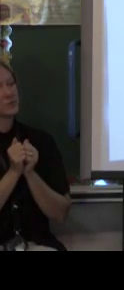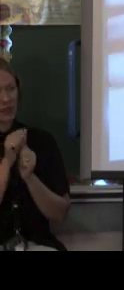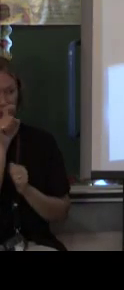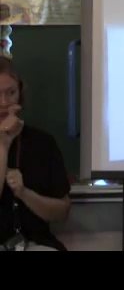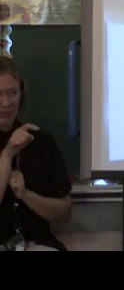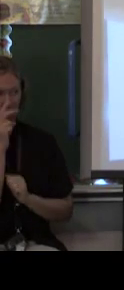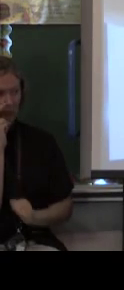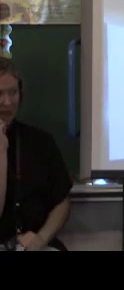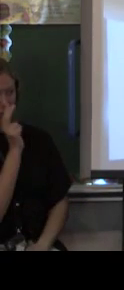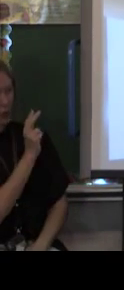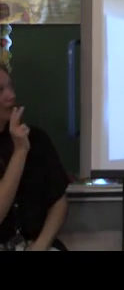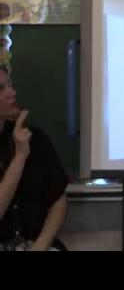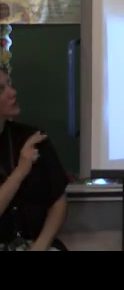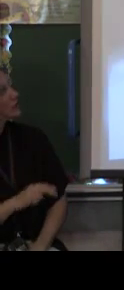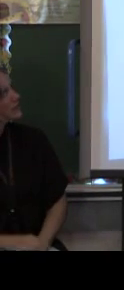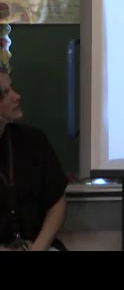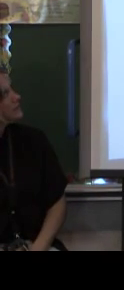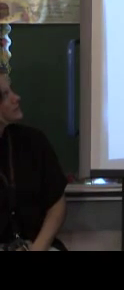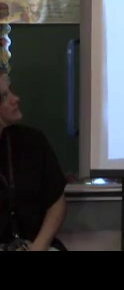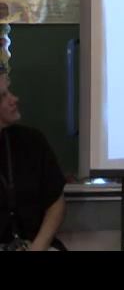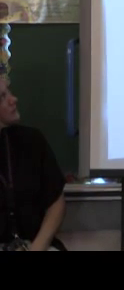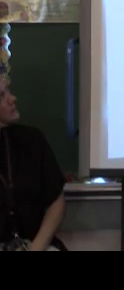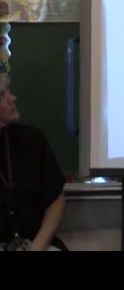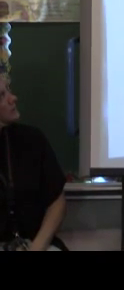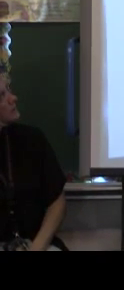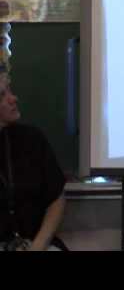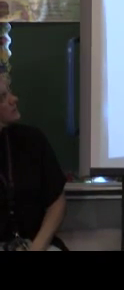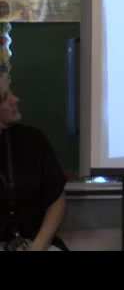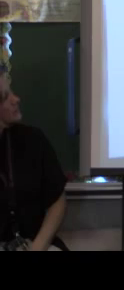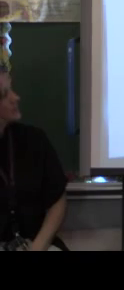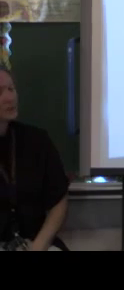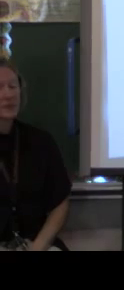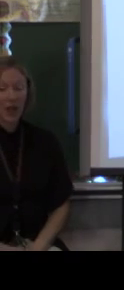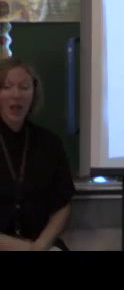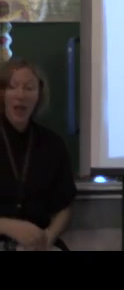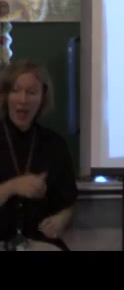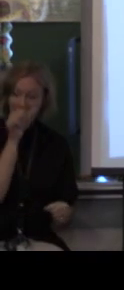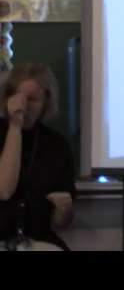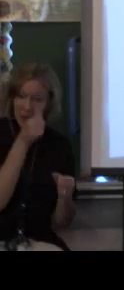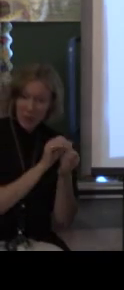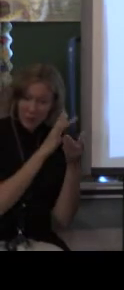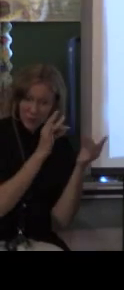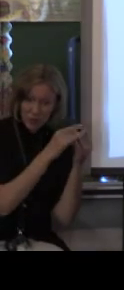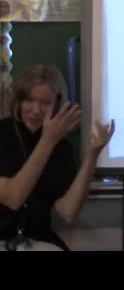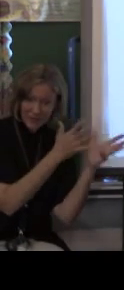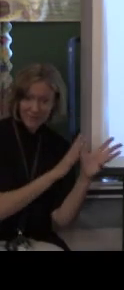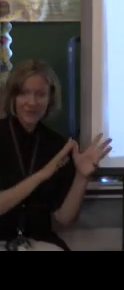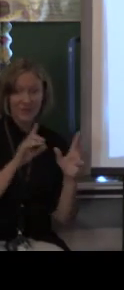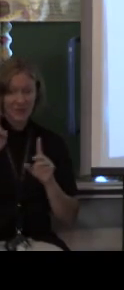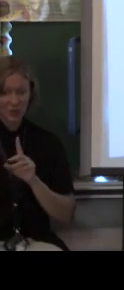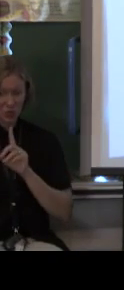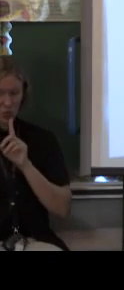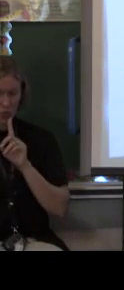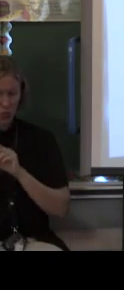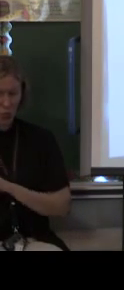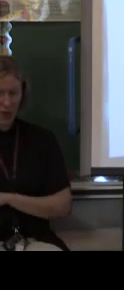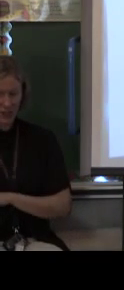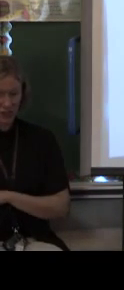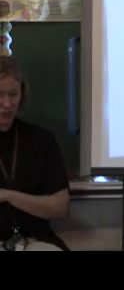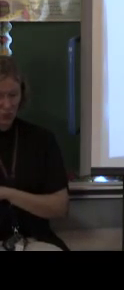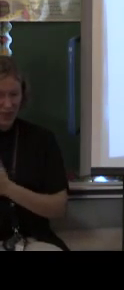watching. And we have to answer questions after. So cross it up and pay